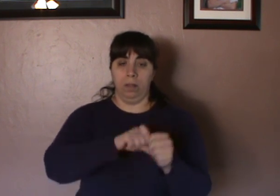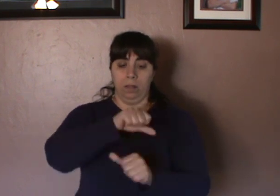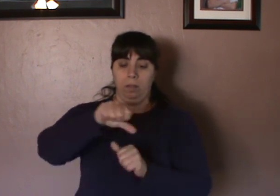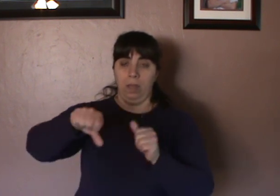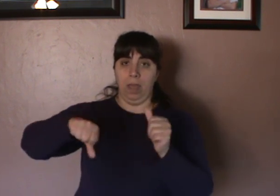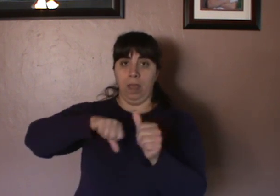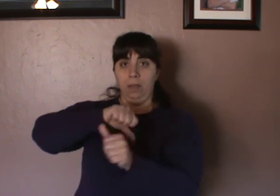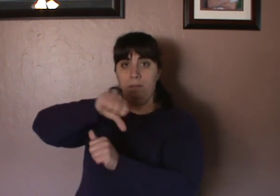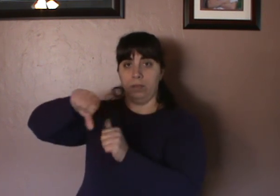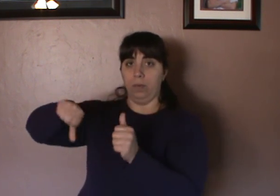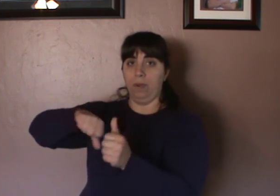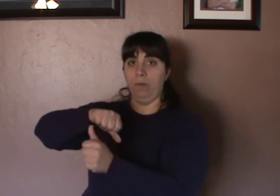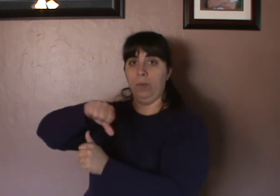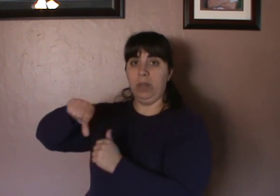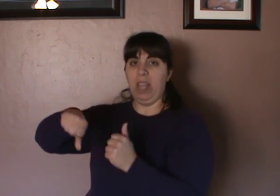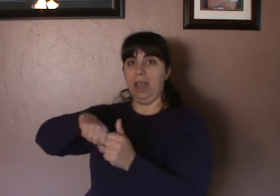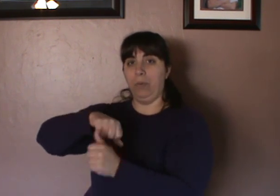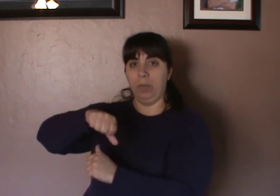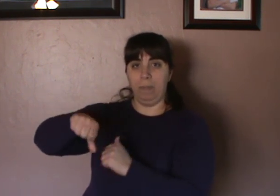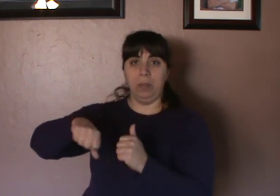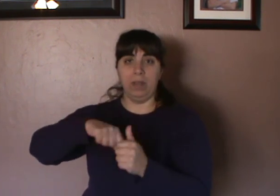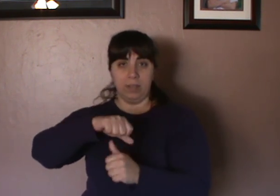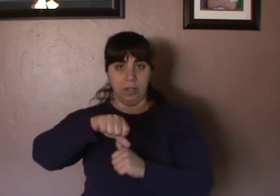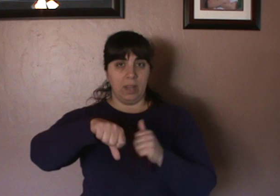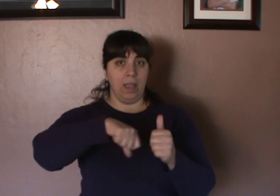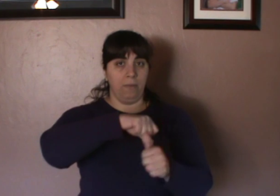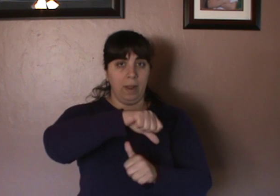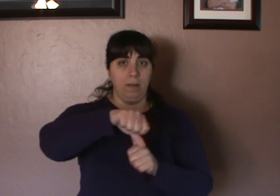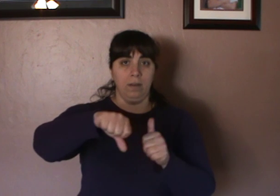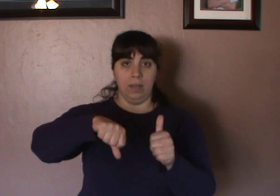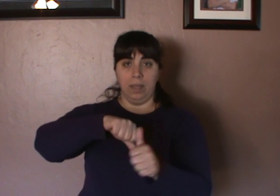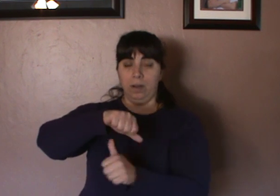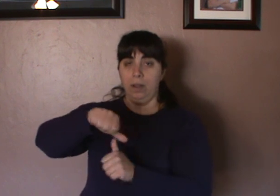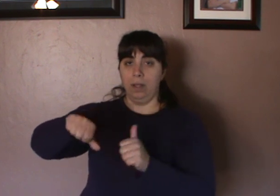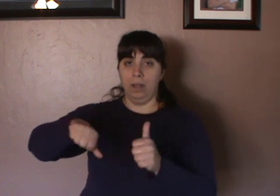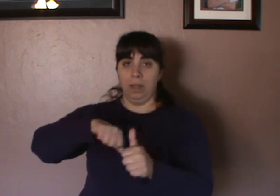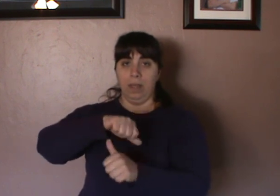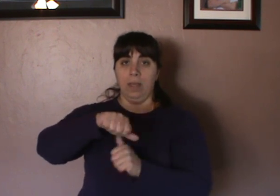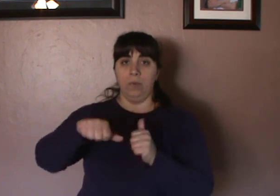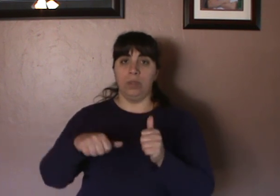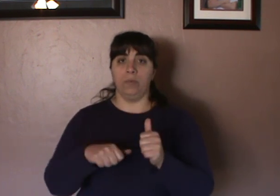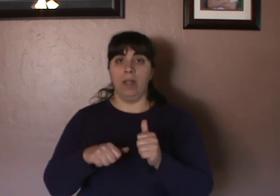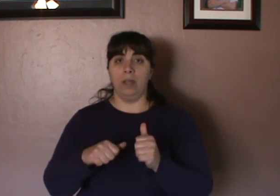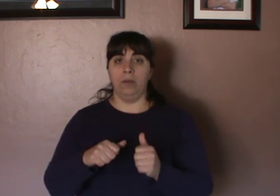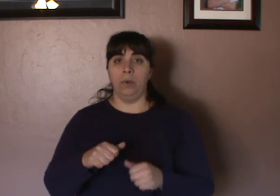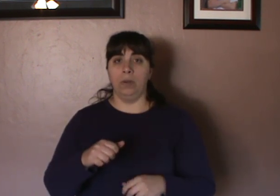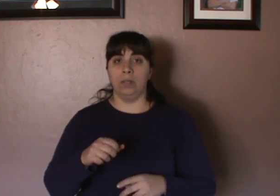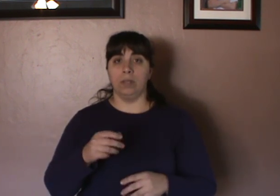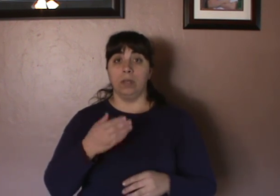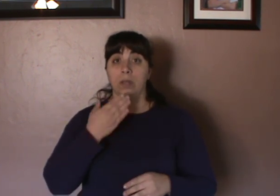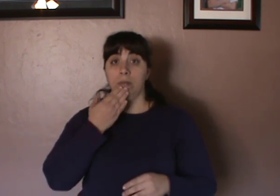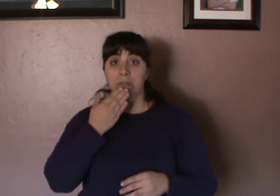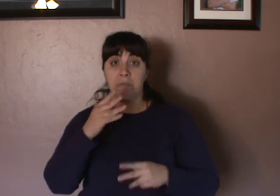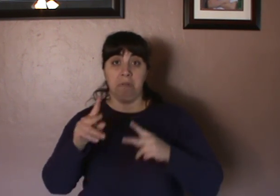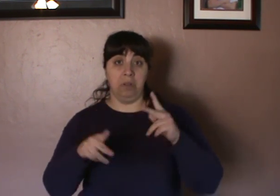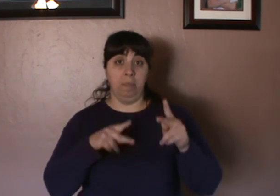You'll hang, so everyone, you hang out with people, you guys are just hanging around together. Hang out with the right cohorts, good